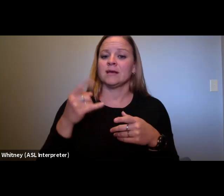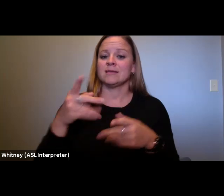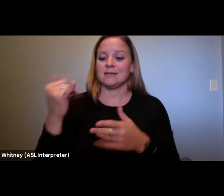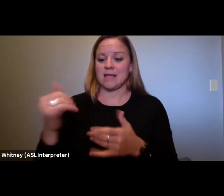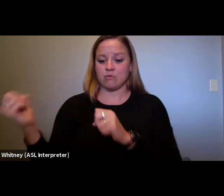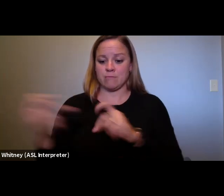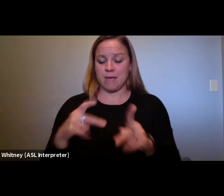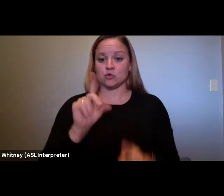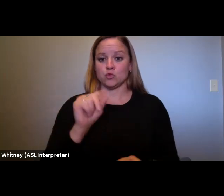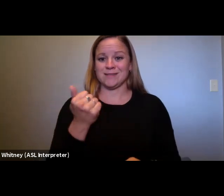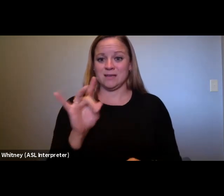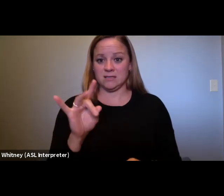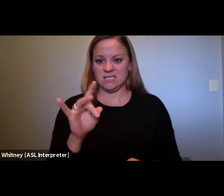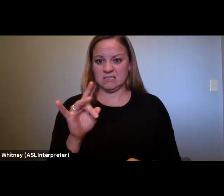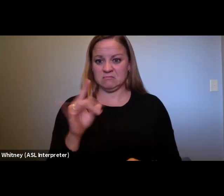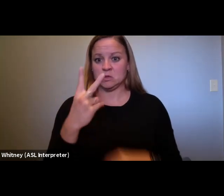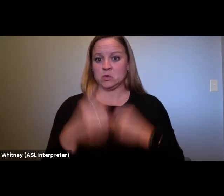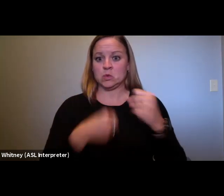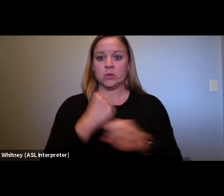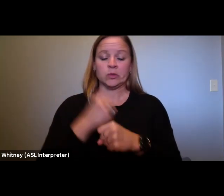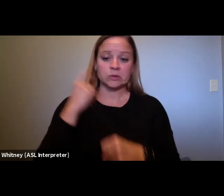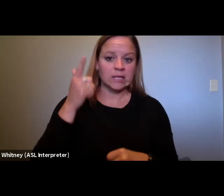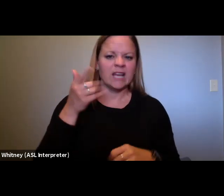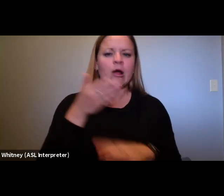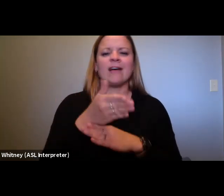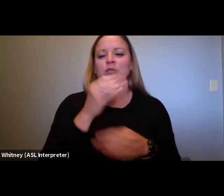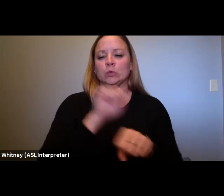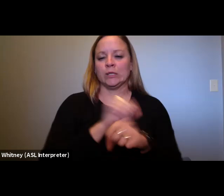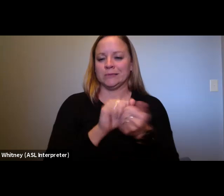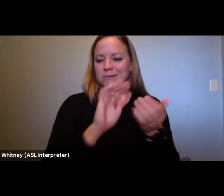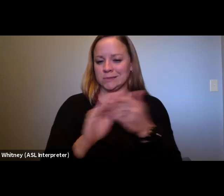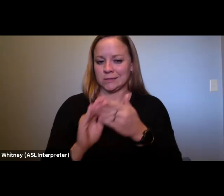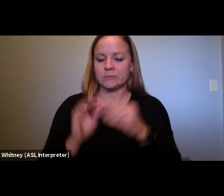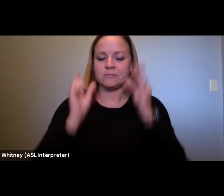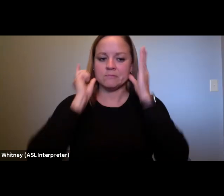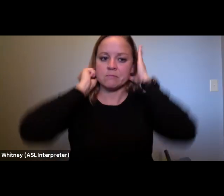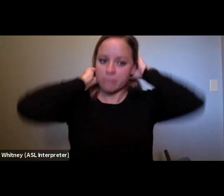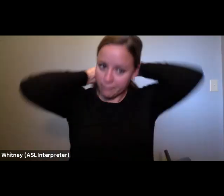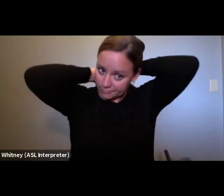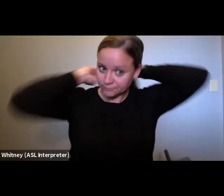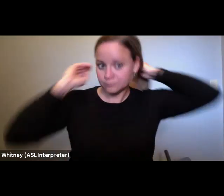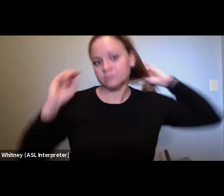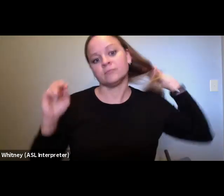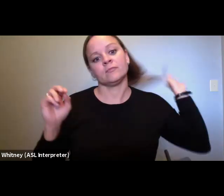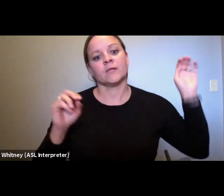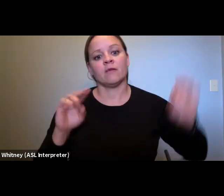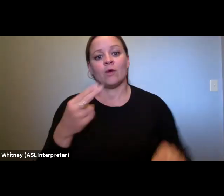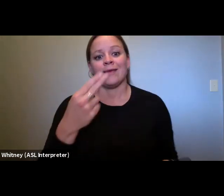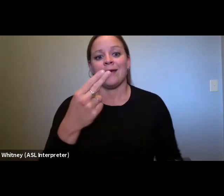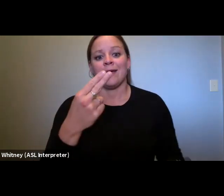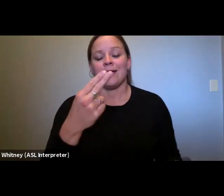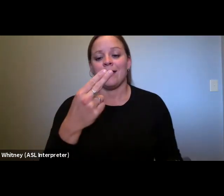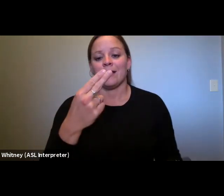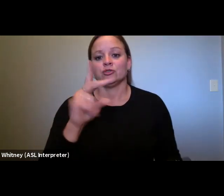to 2018, 2 years after, being working with the city of Salinas for the HDAP, the Housing and Disability